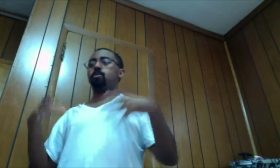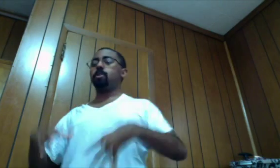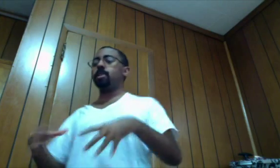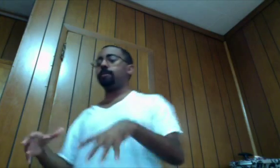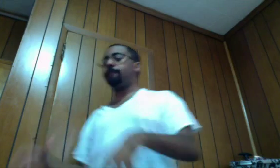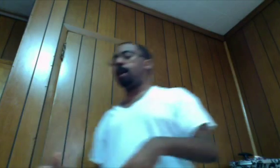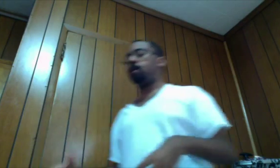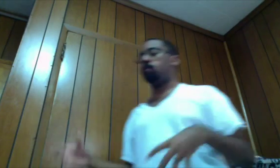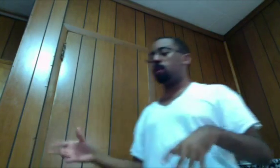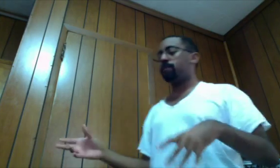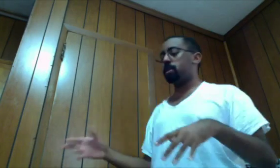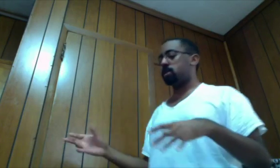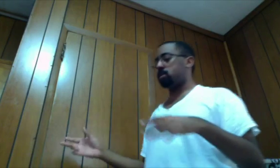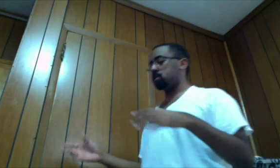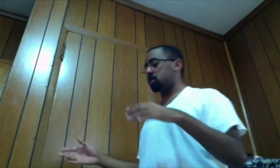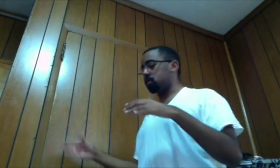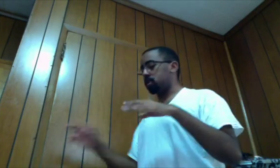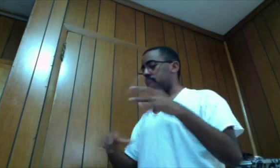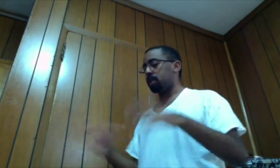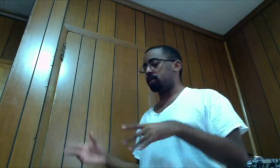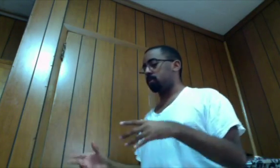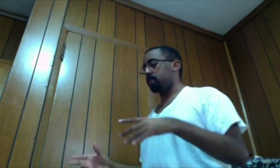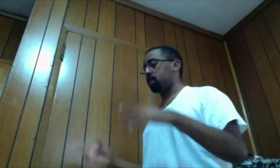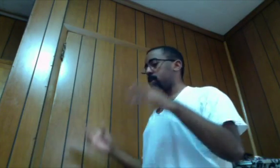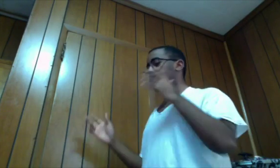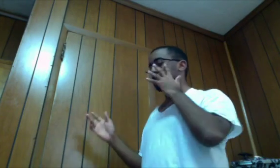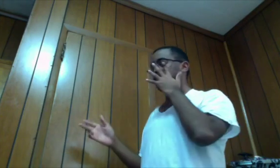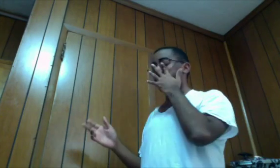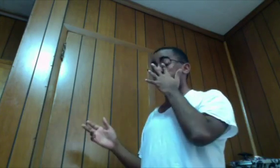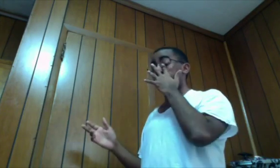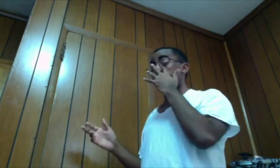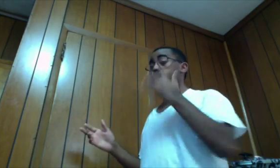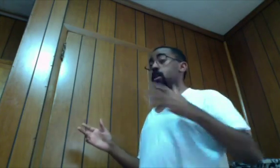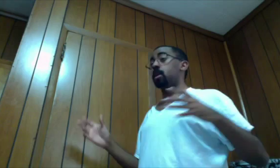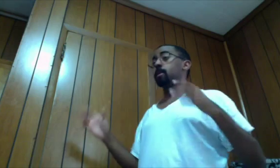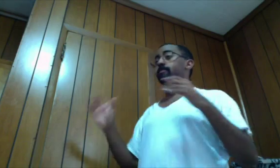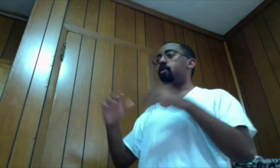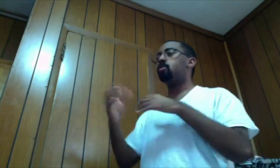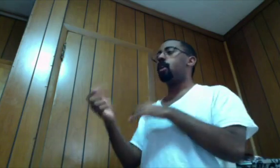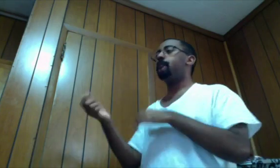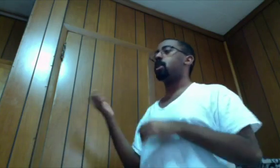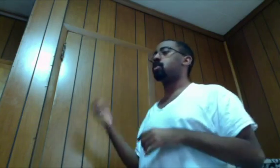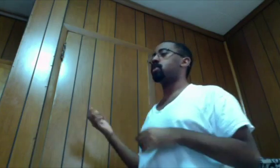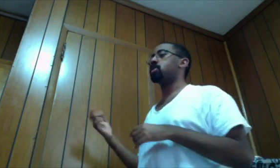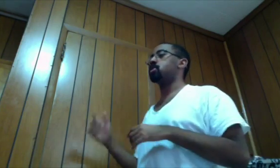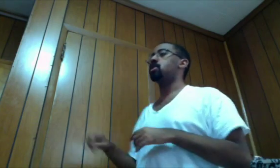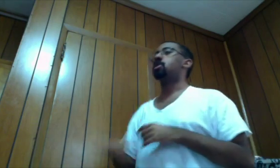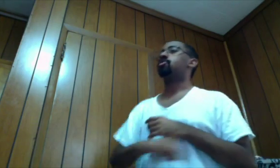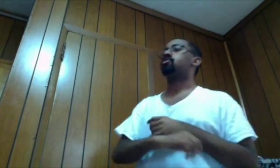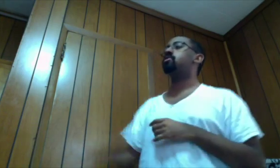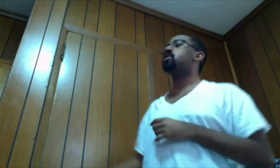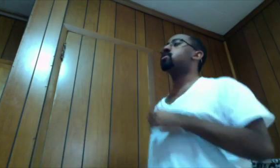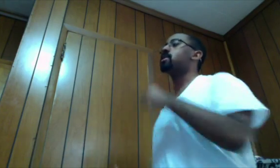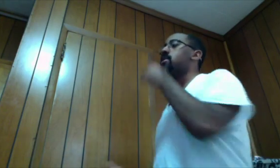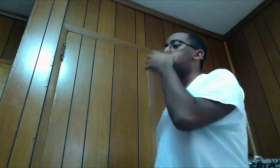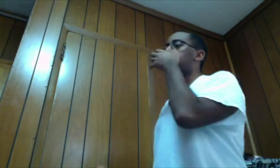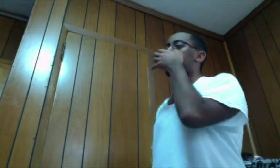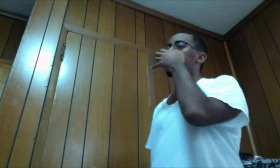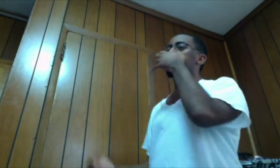During the fight, one of these dudes who was against RWBY's team, broke off a crystal, threw it to his teammate.